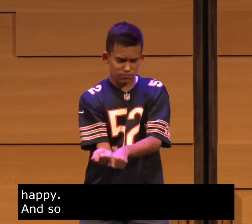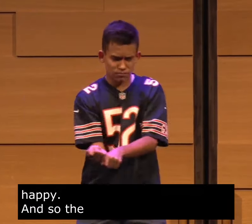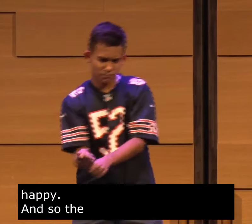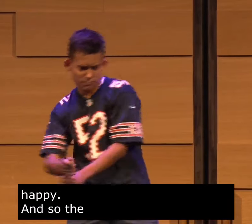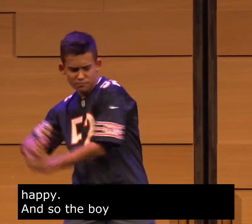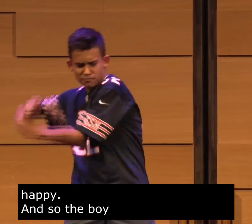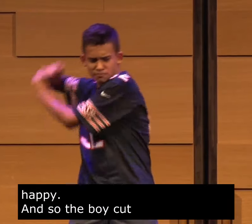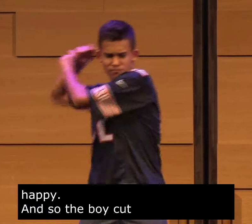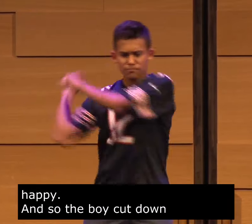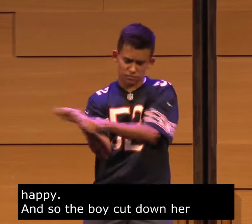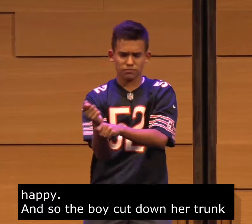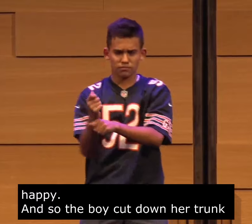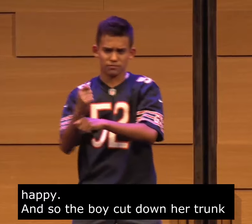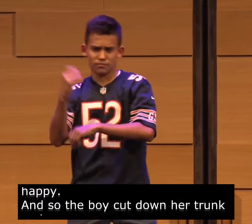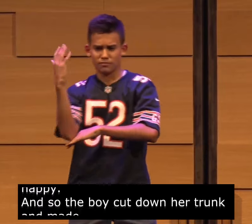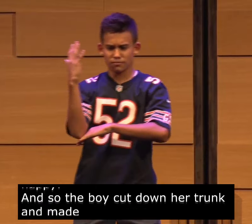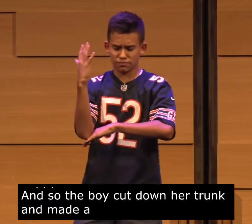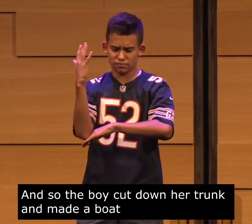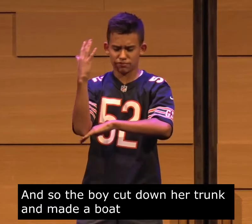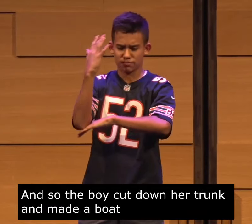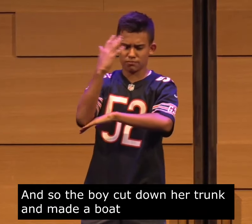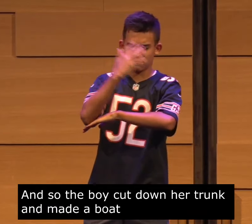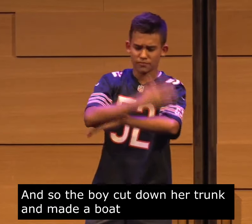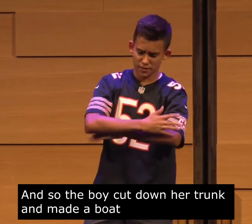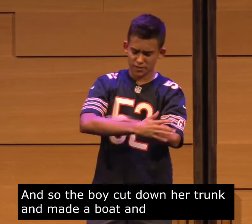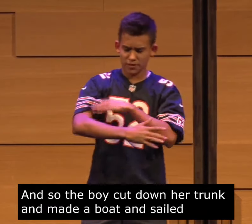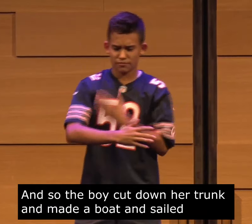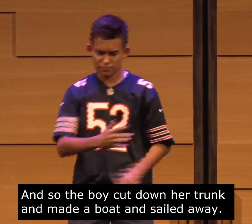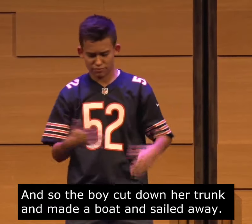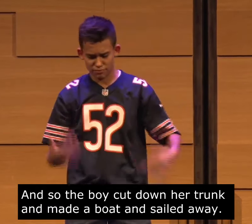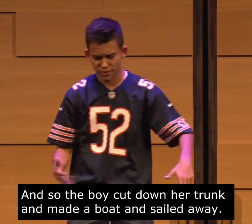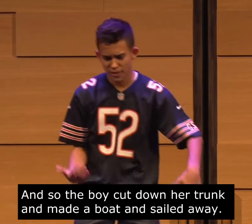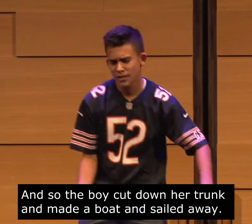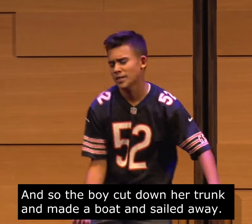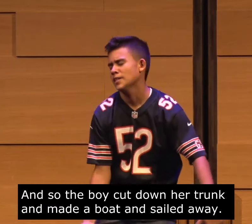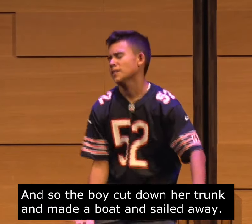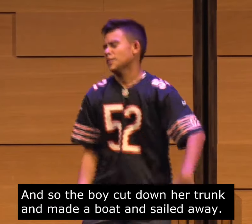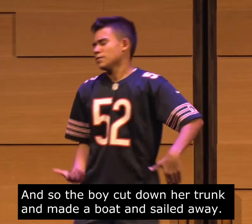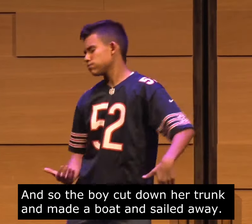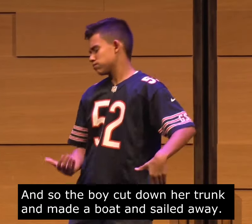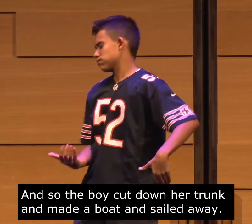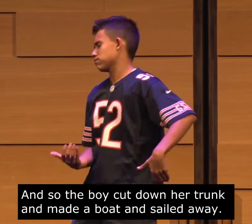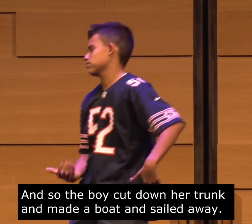And so the boy cut down her trunk and made a boat and sailed away.